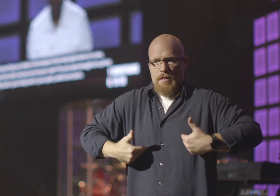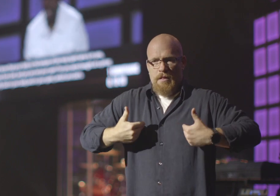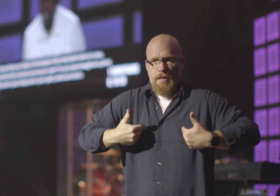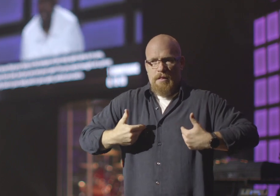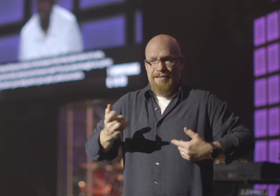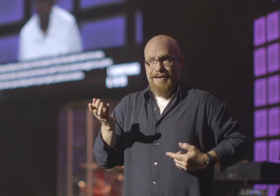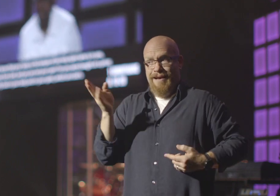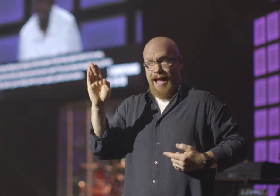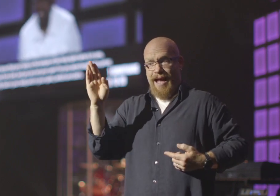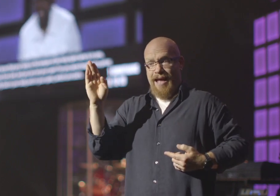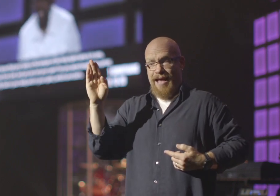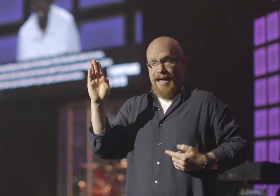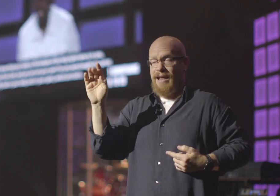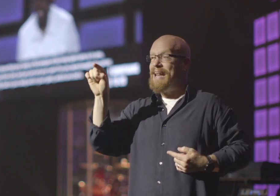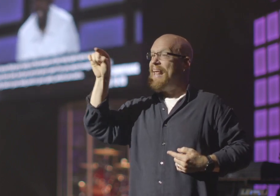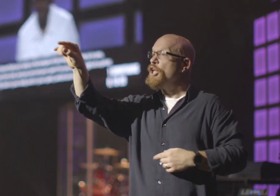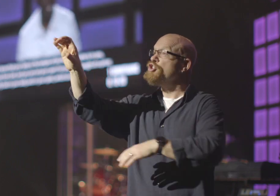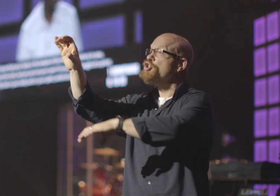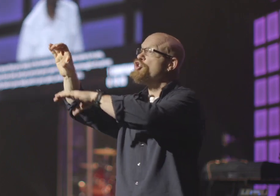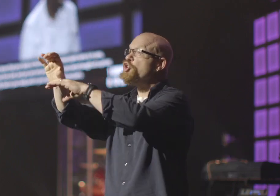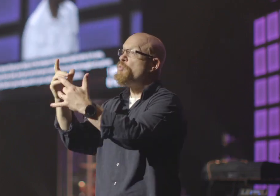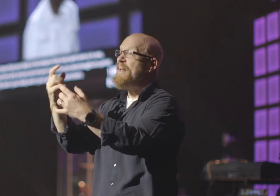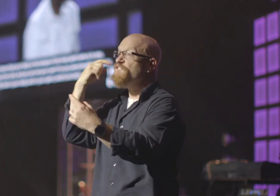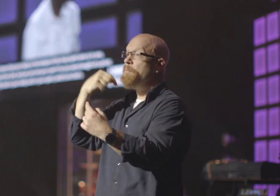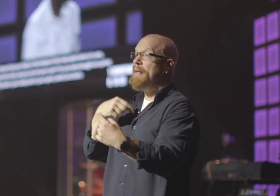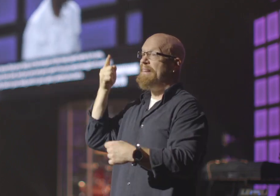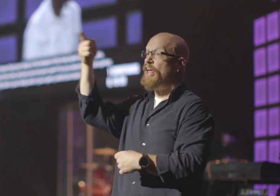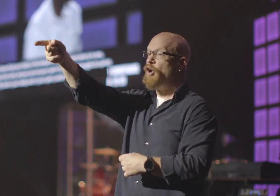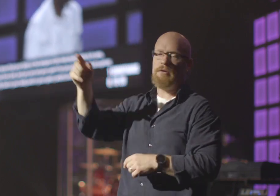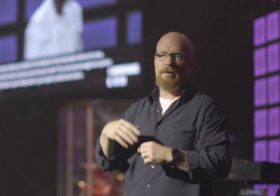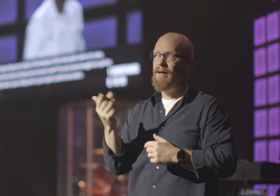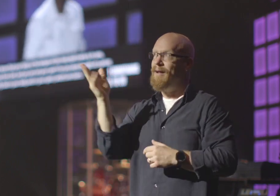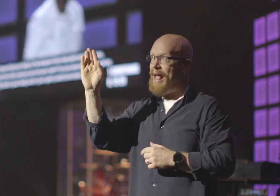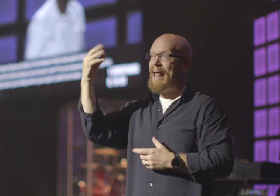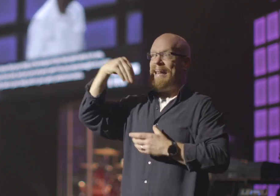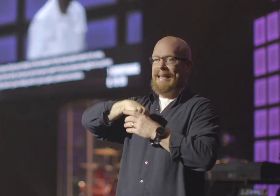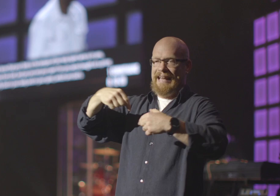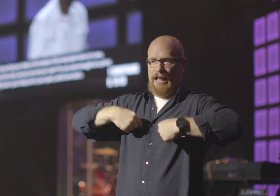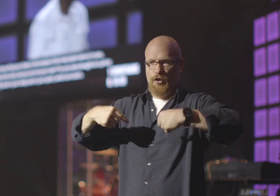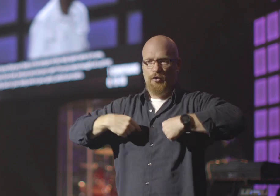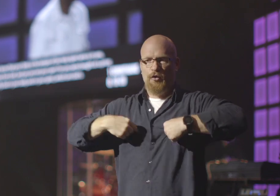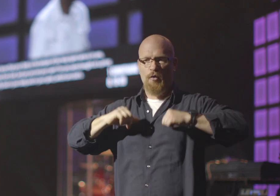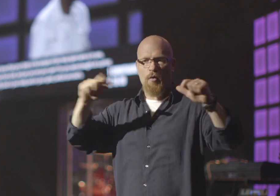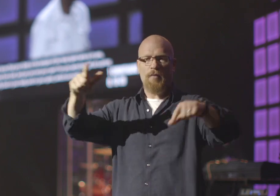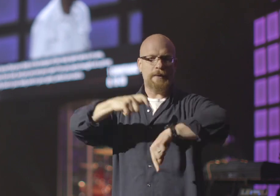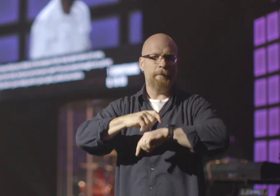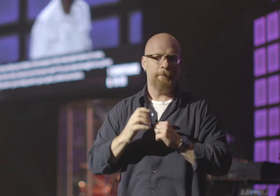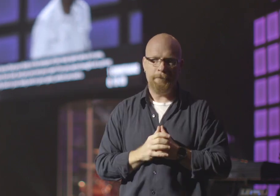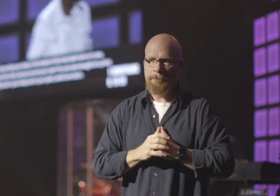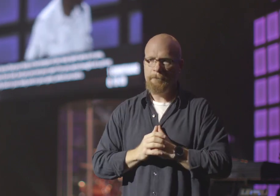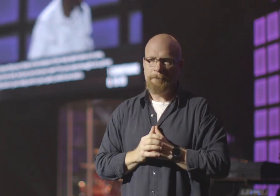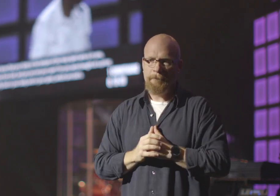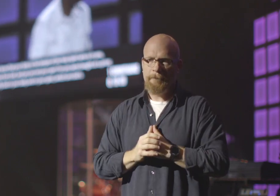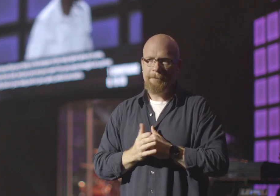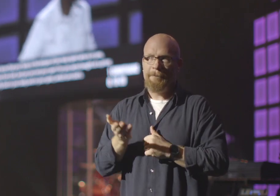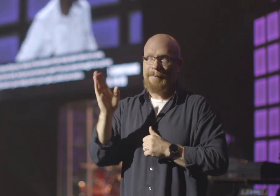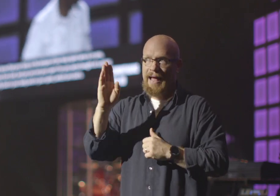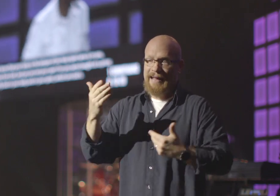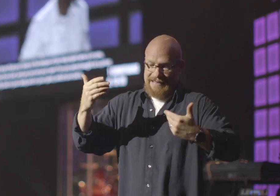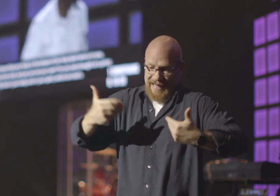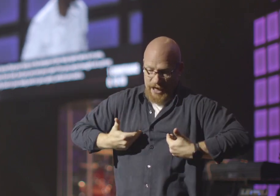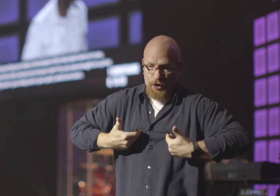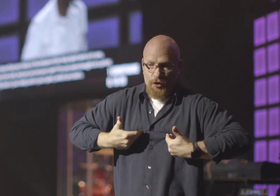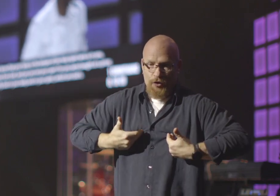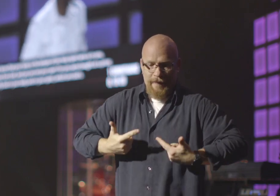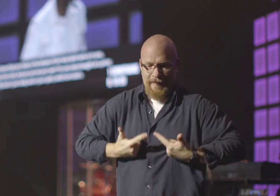Sunday morning. No, he's there all the time. Amen. He's there. So he